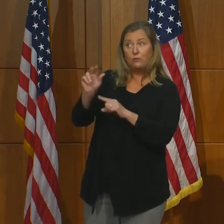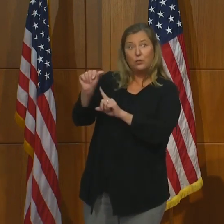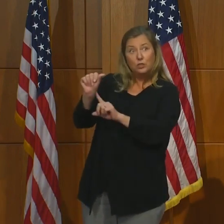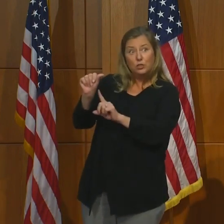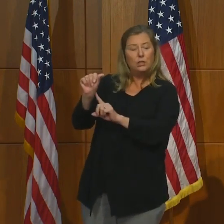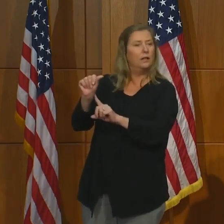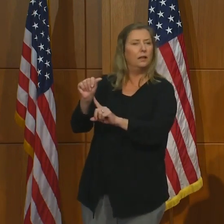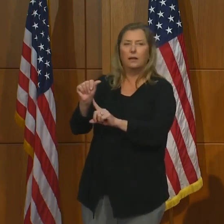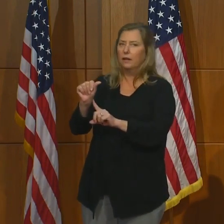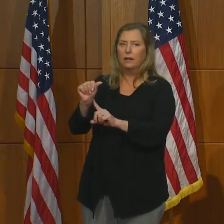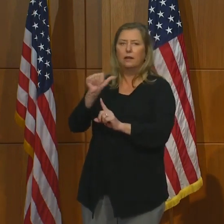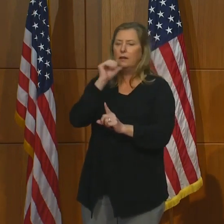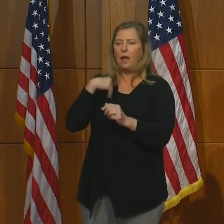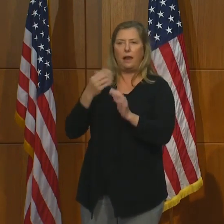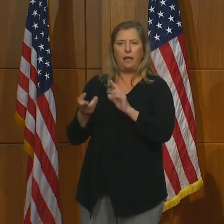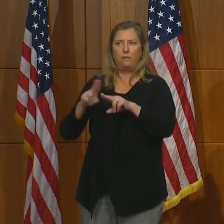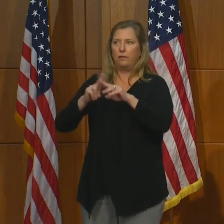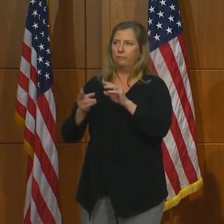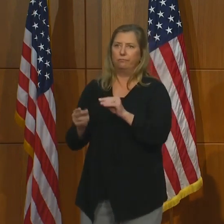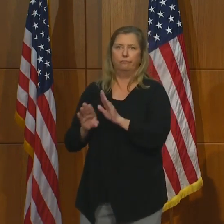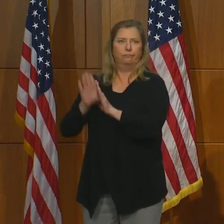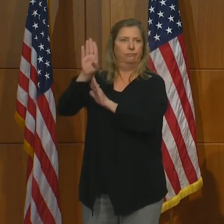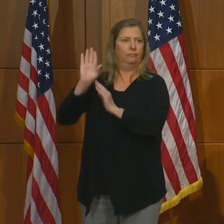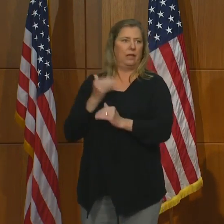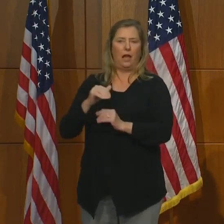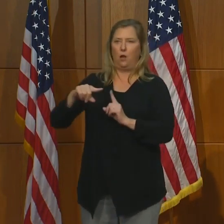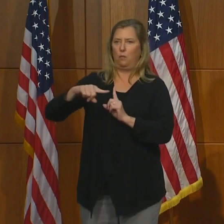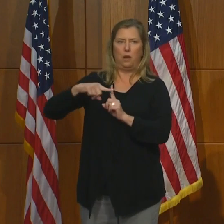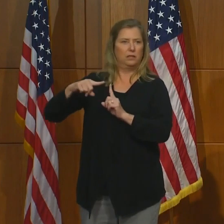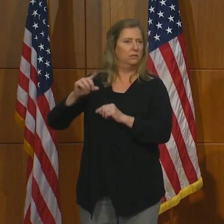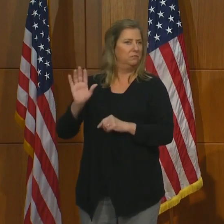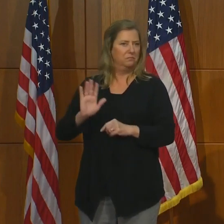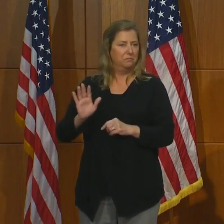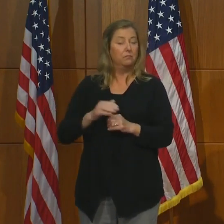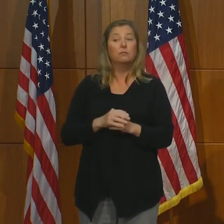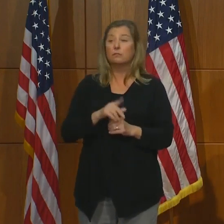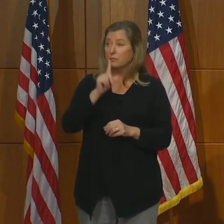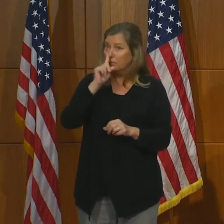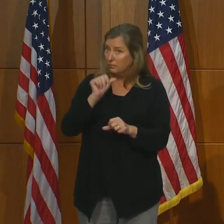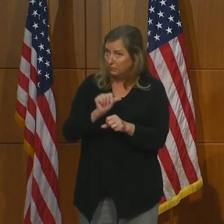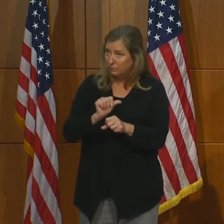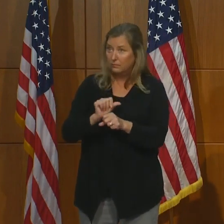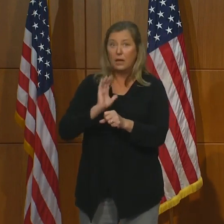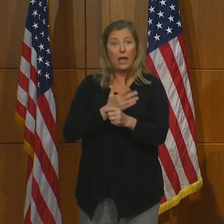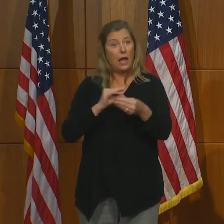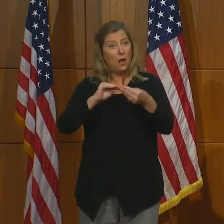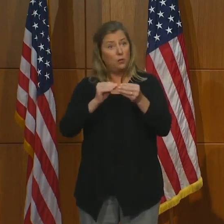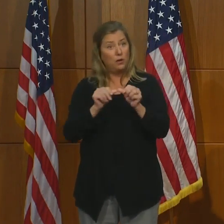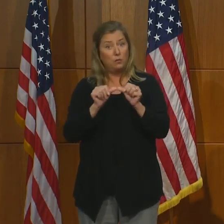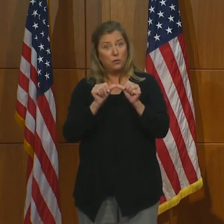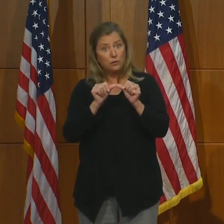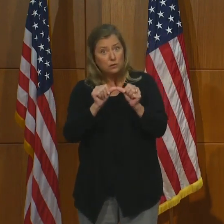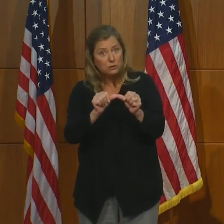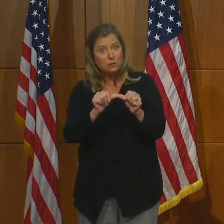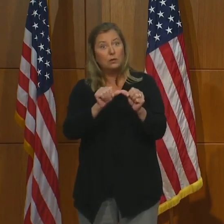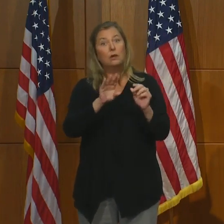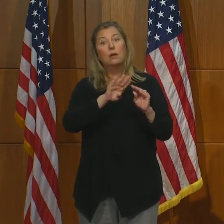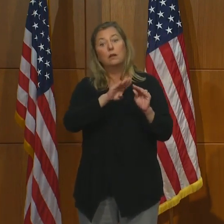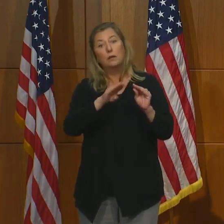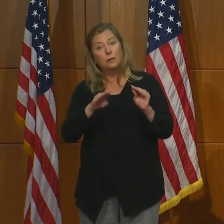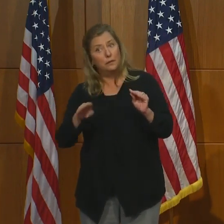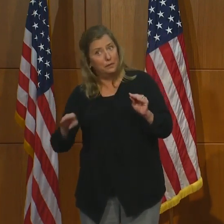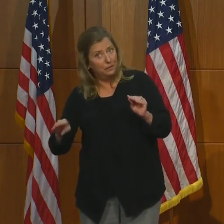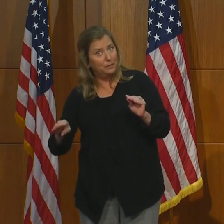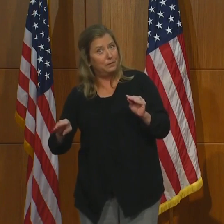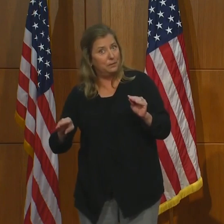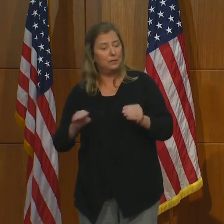Virginia is not seeing a spike in our cases. In fact, our metrics are continuing to trend